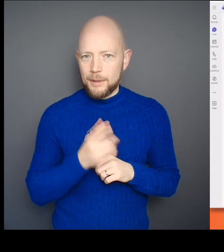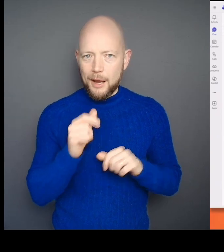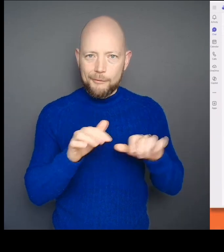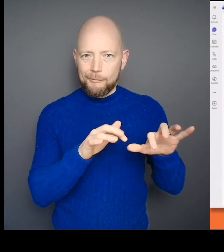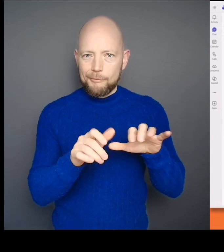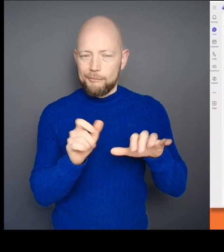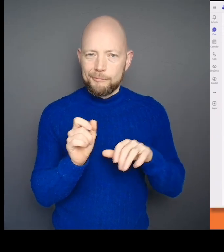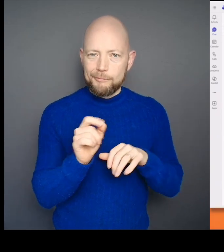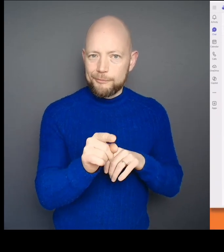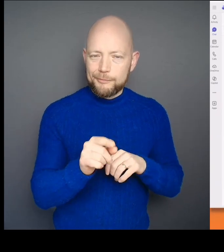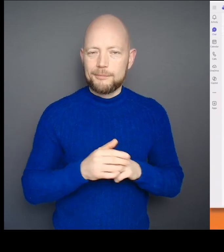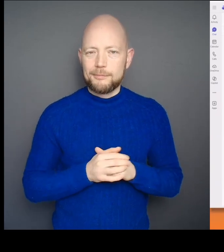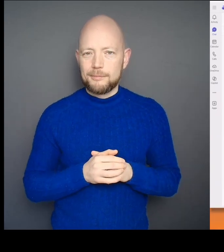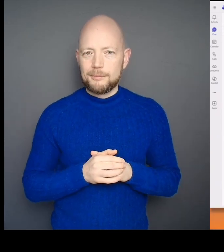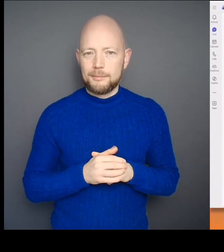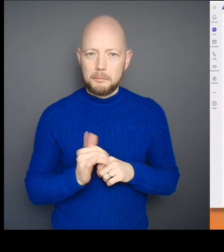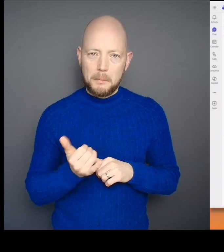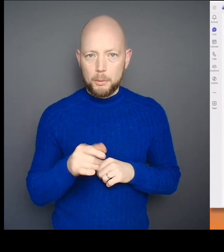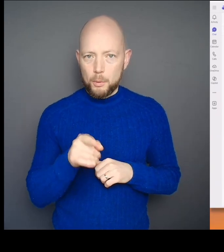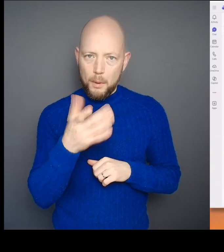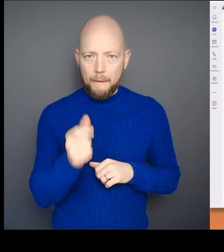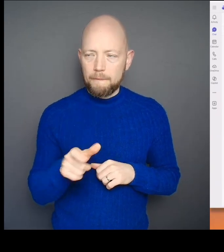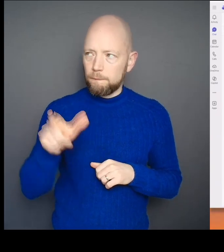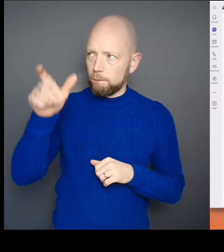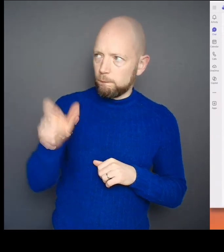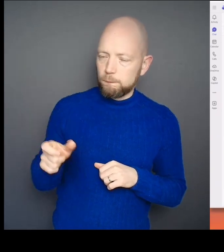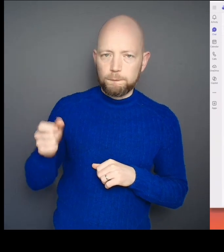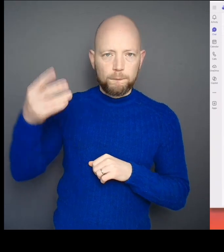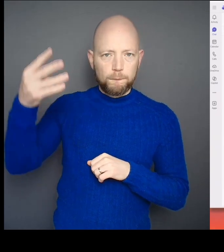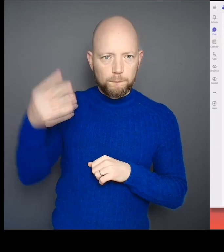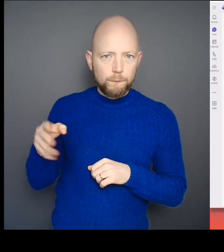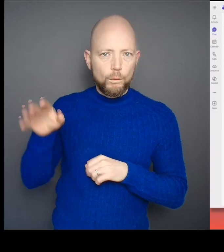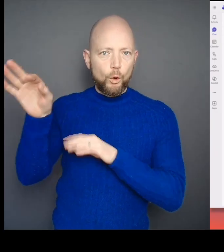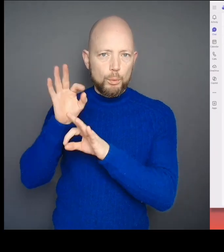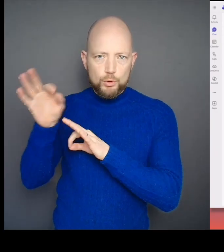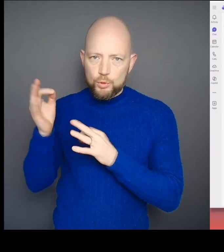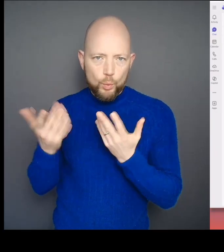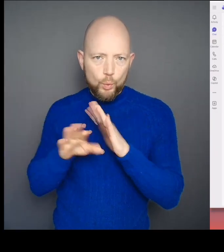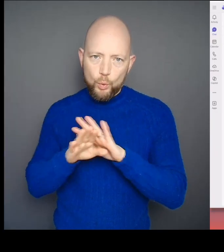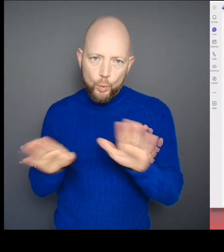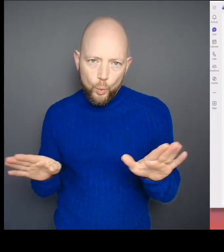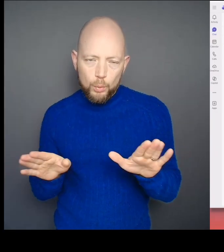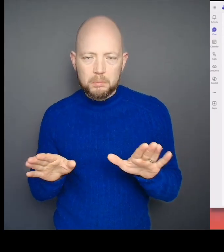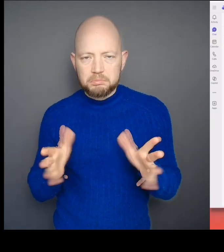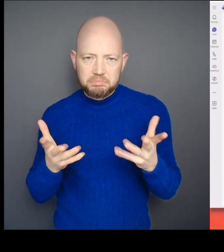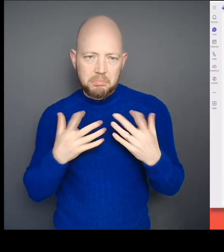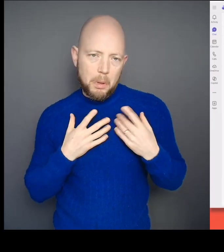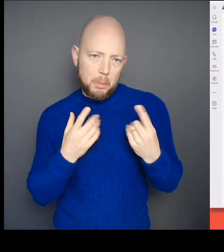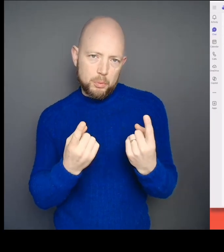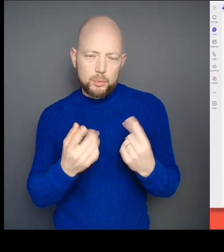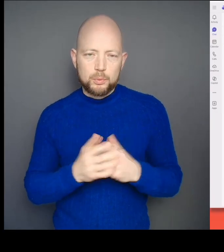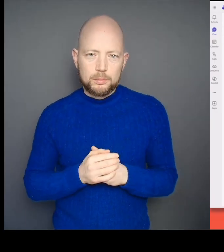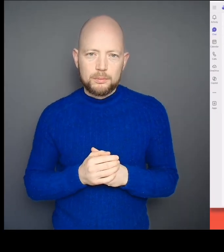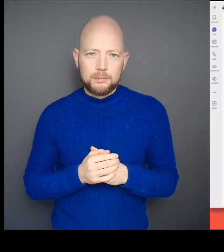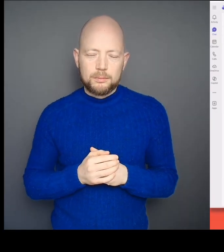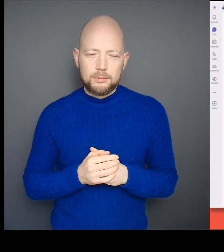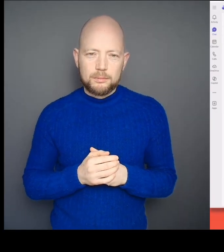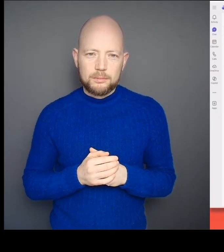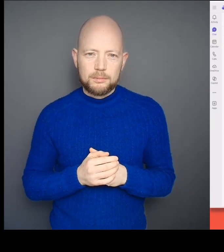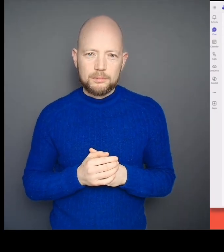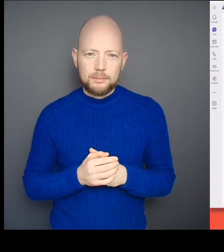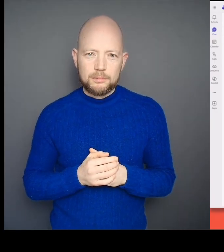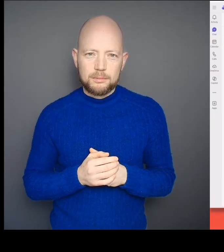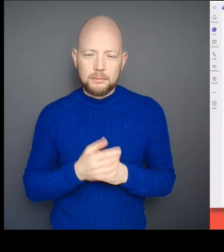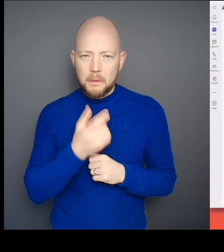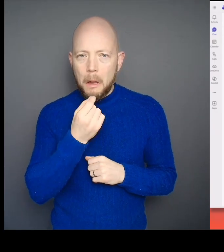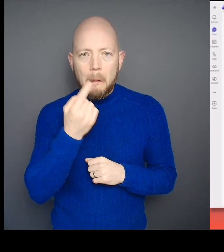have the side menu. Some people have got the side menu down there, but if you are using it in Teams and you're not seeing the side menu, cross over into using